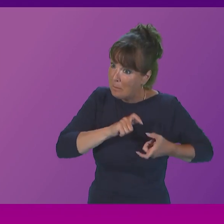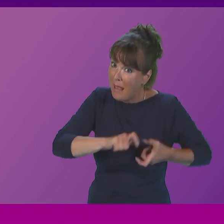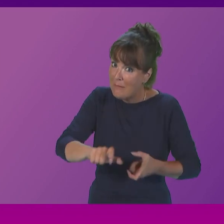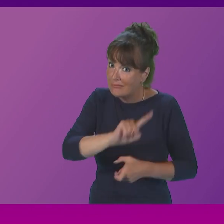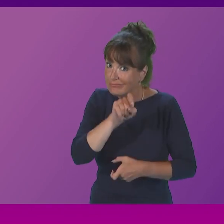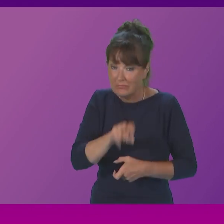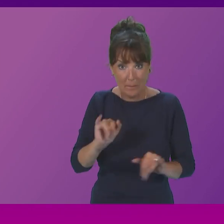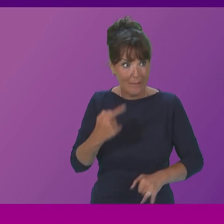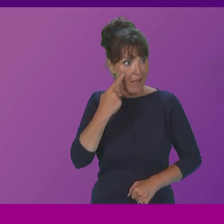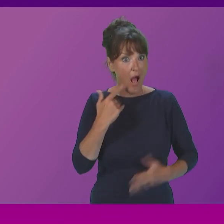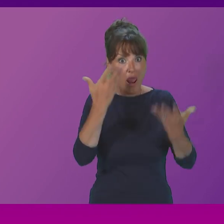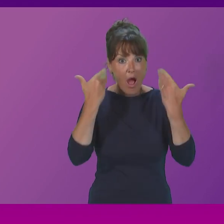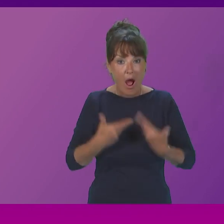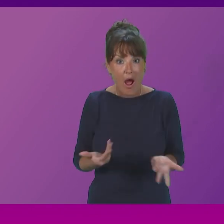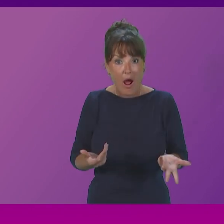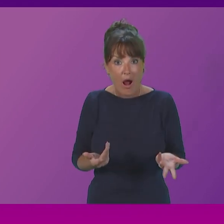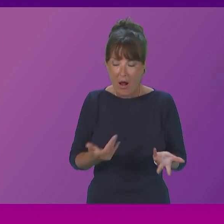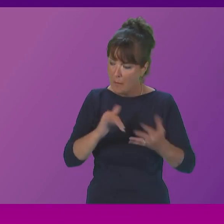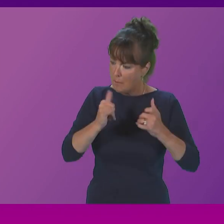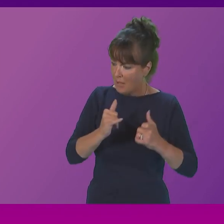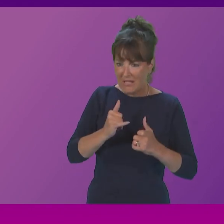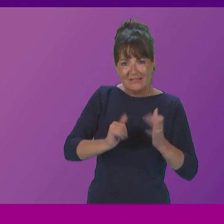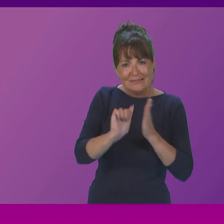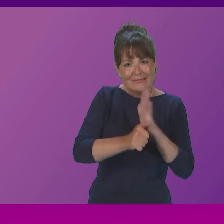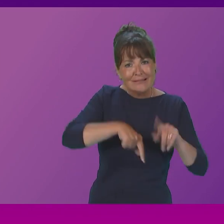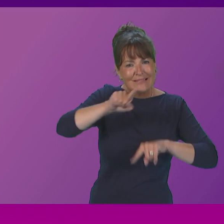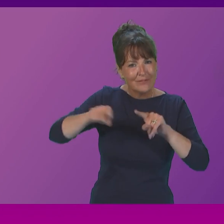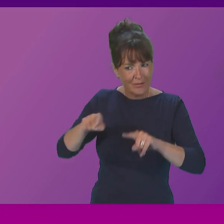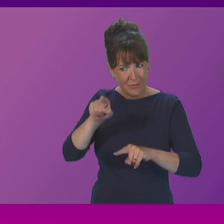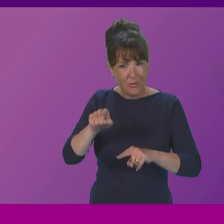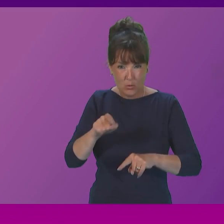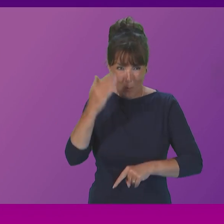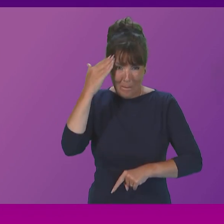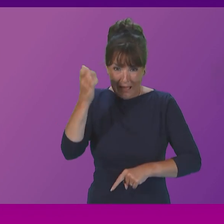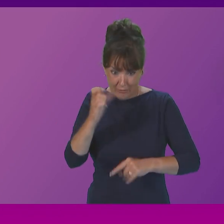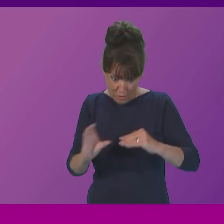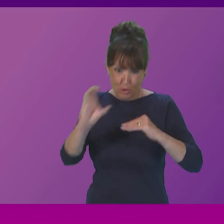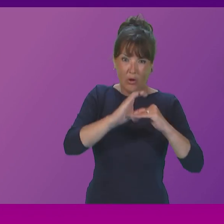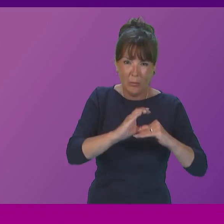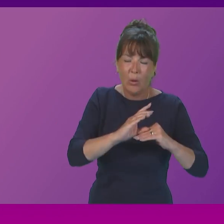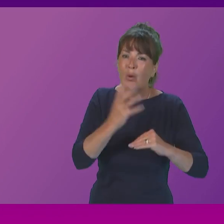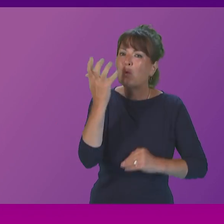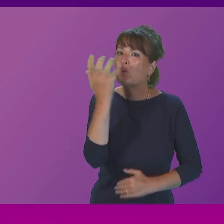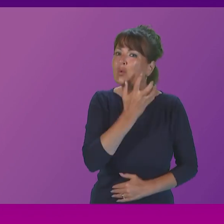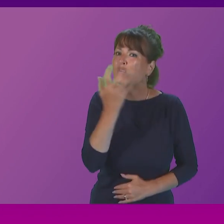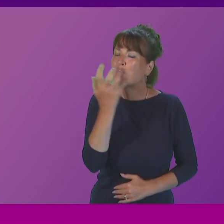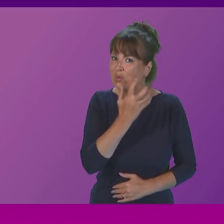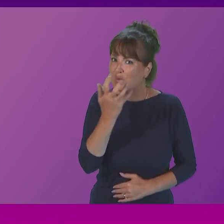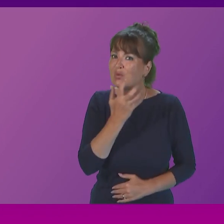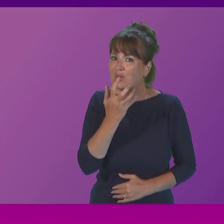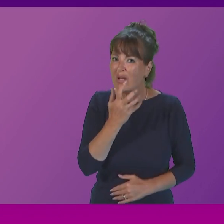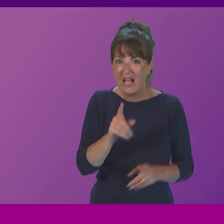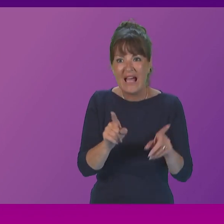may be of colour, they may have different abilities. So mental health on top of that is another. It's